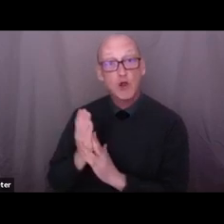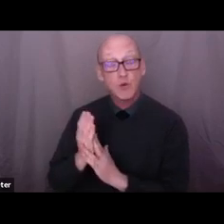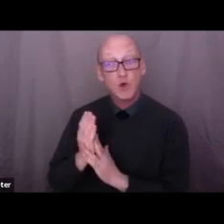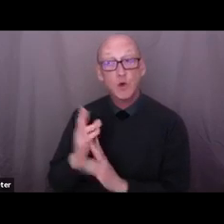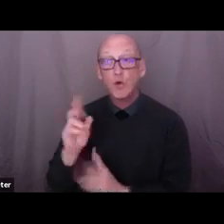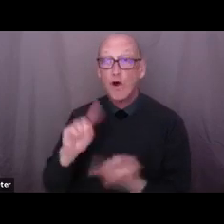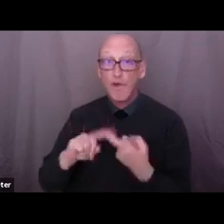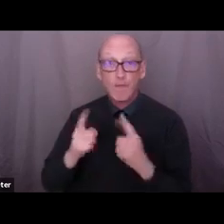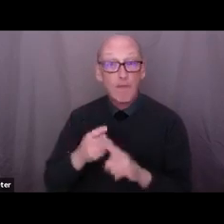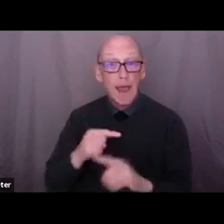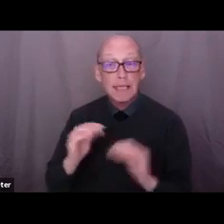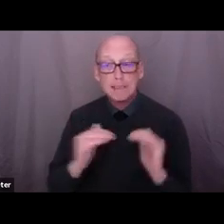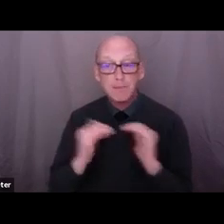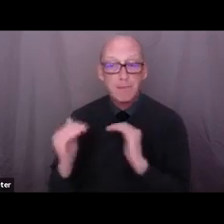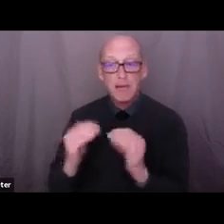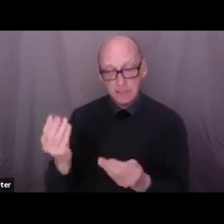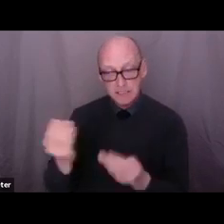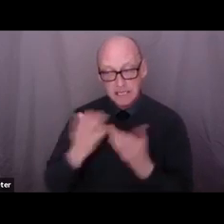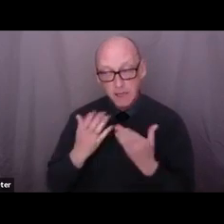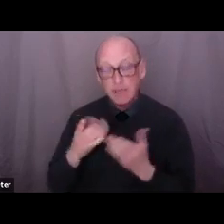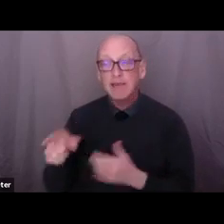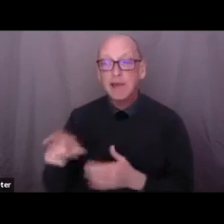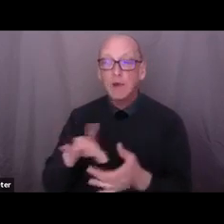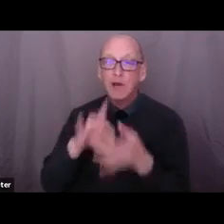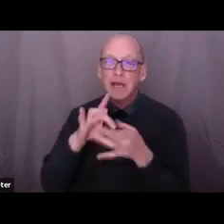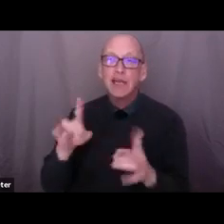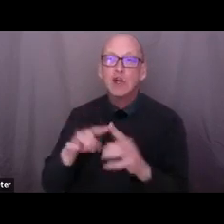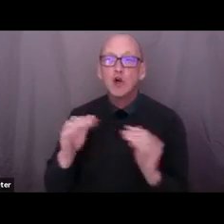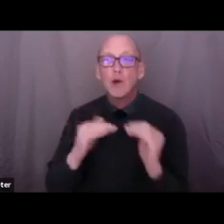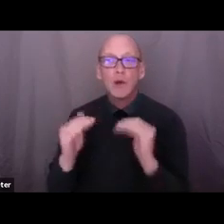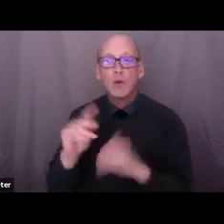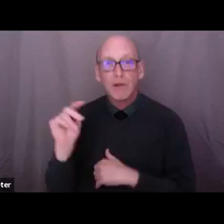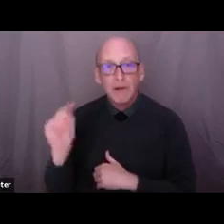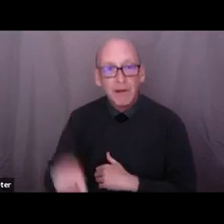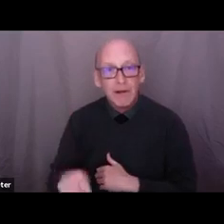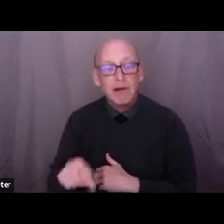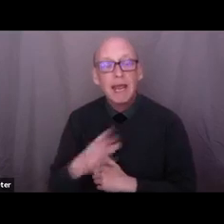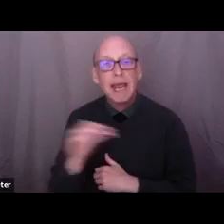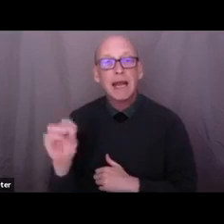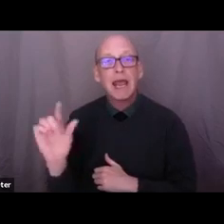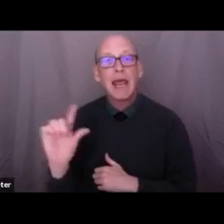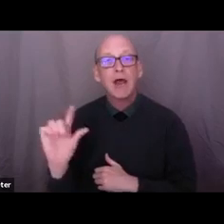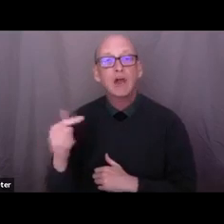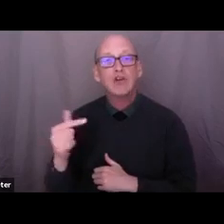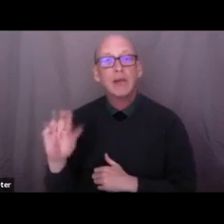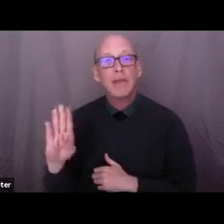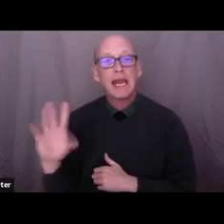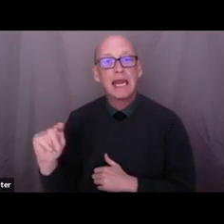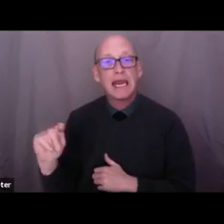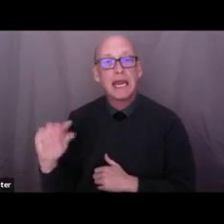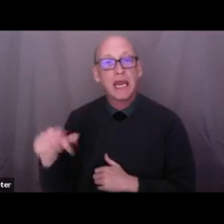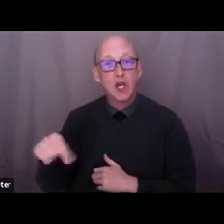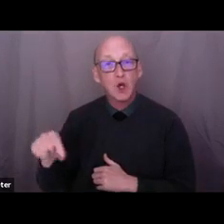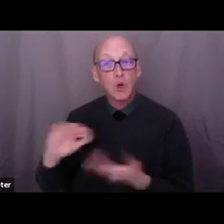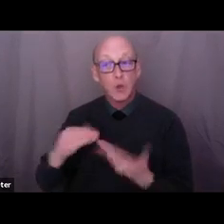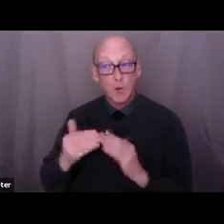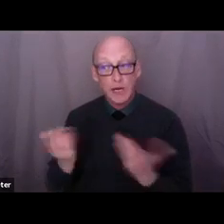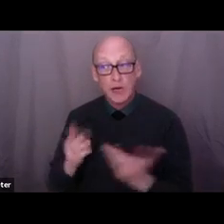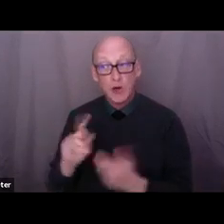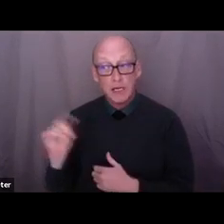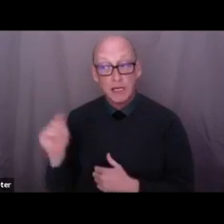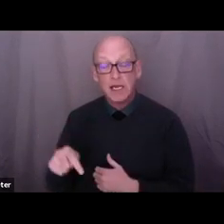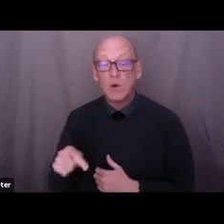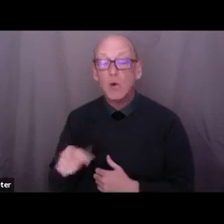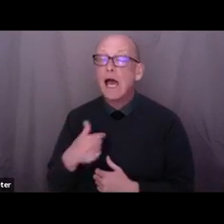friends who were connected to Equality Toledo and other friends in the LGBT community here. in the city, and I've had nothing short